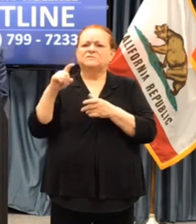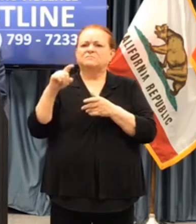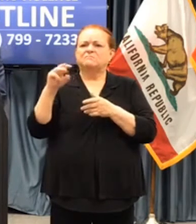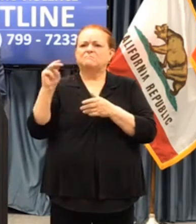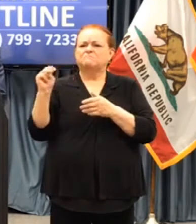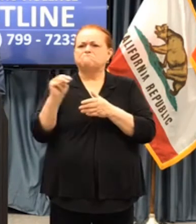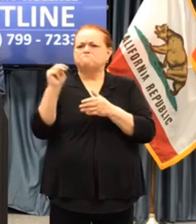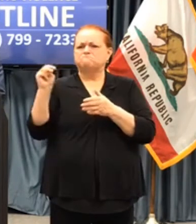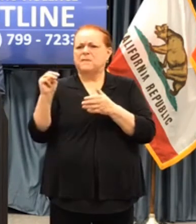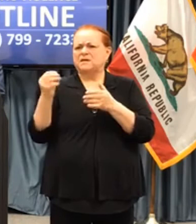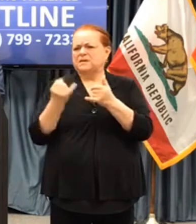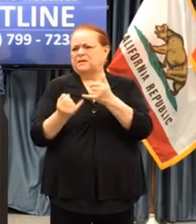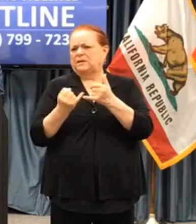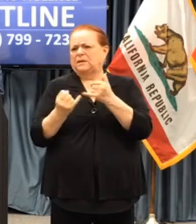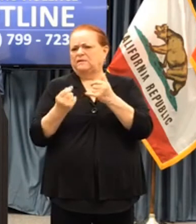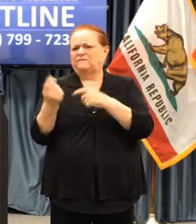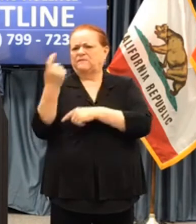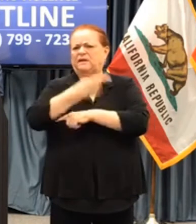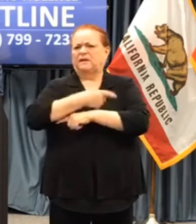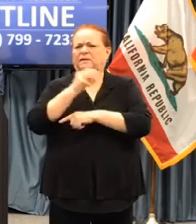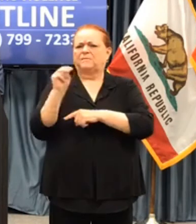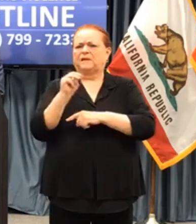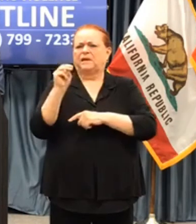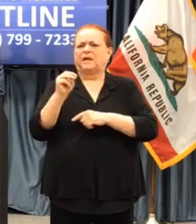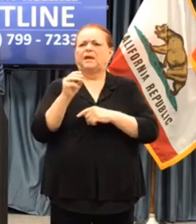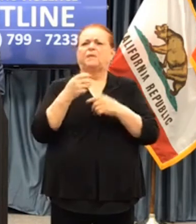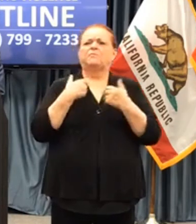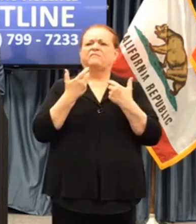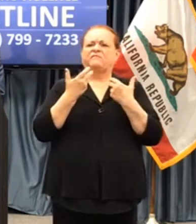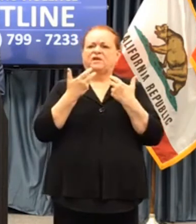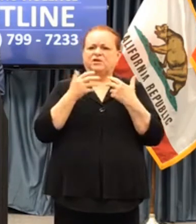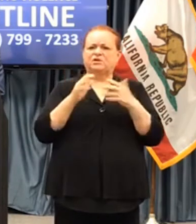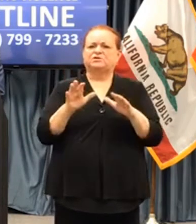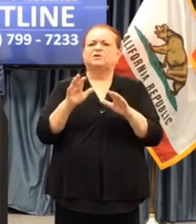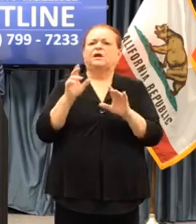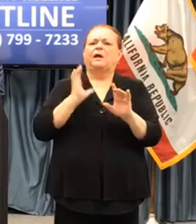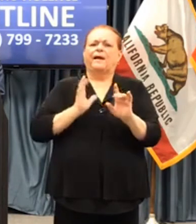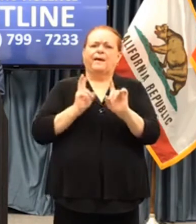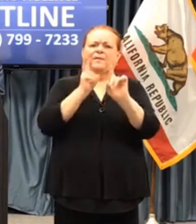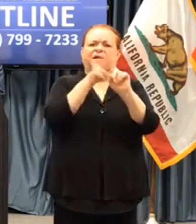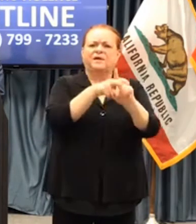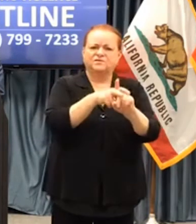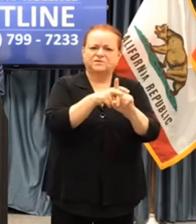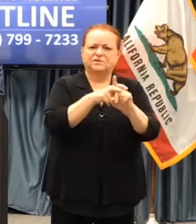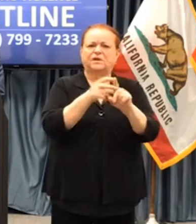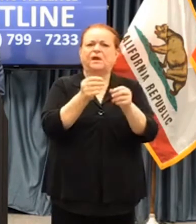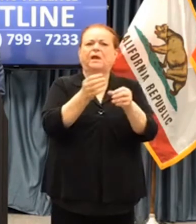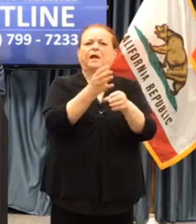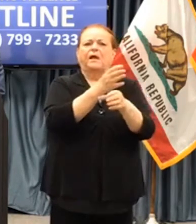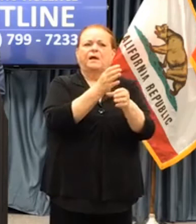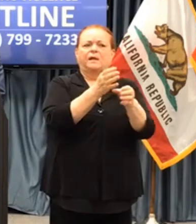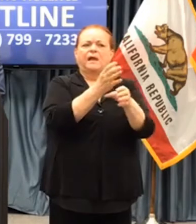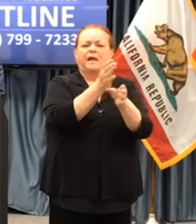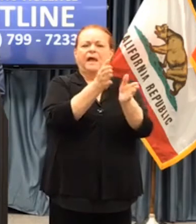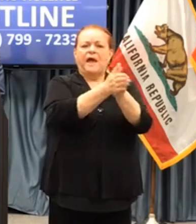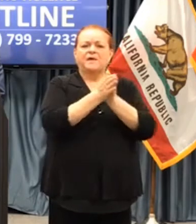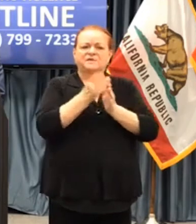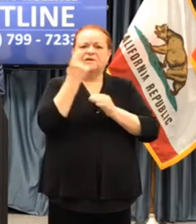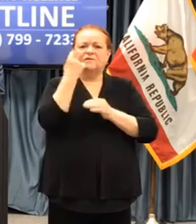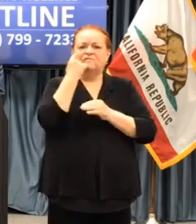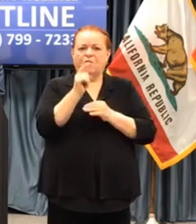our application by midday on Tuesday, so our application is in for direct funding.